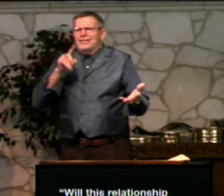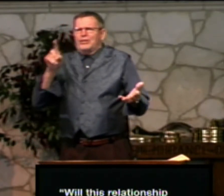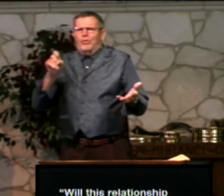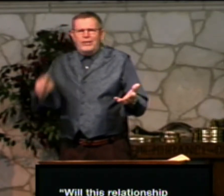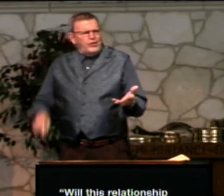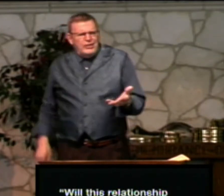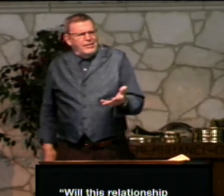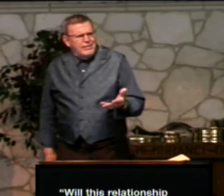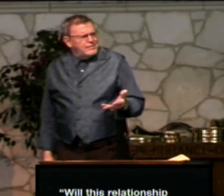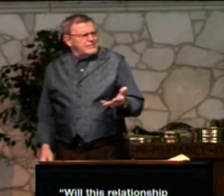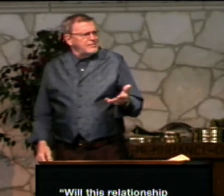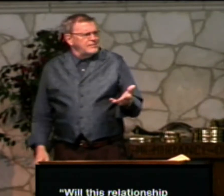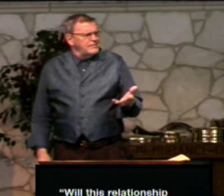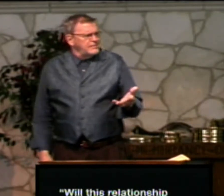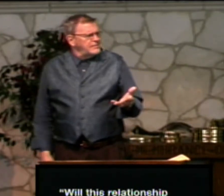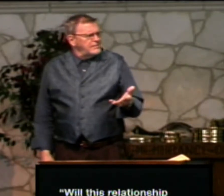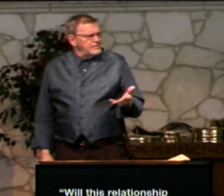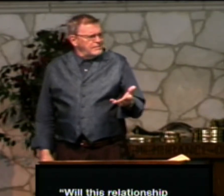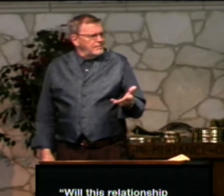That's not the question.